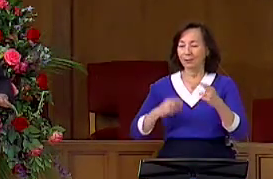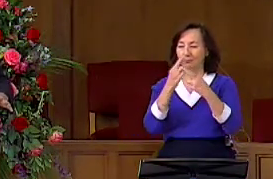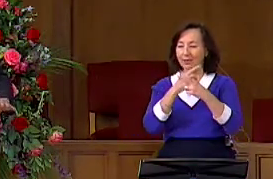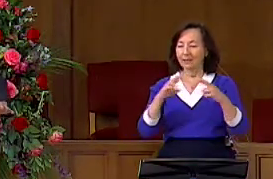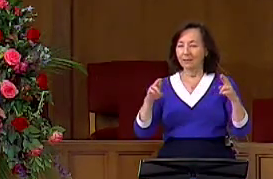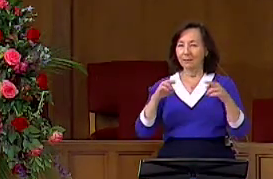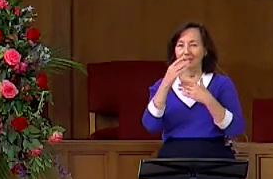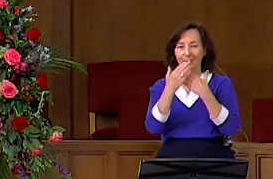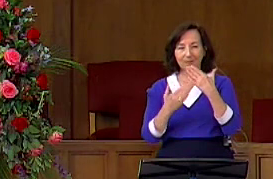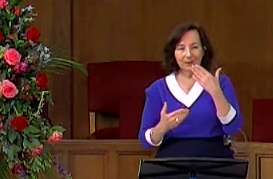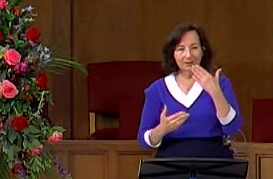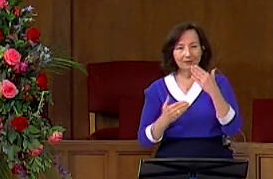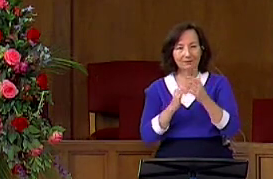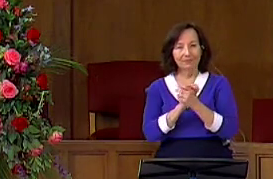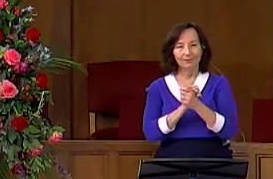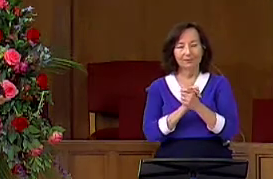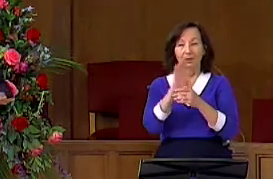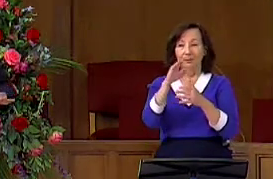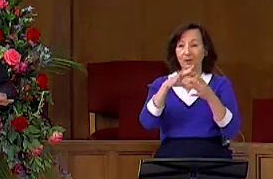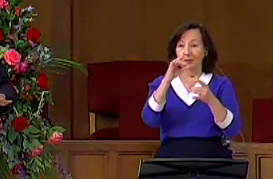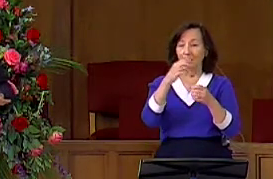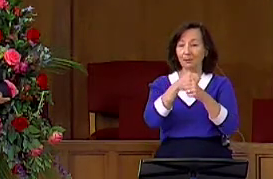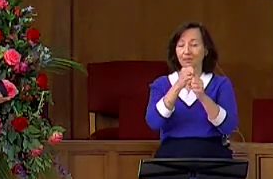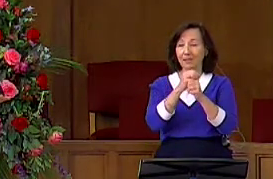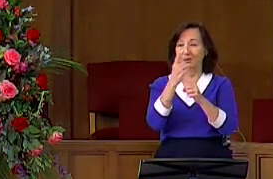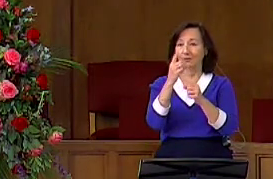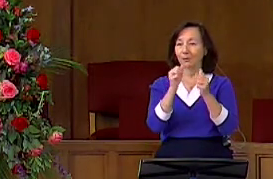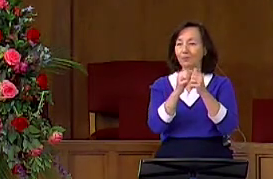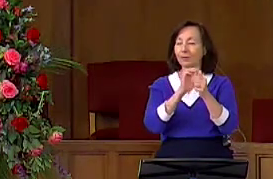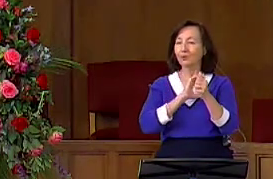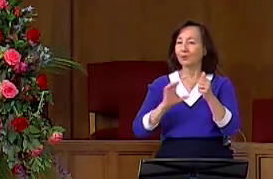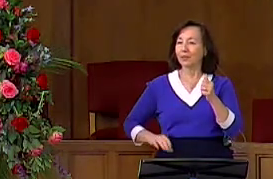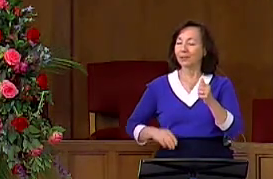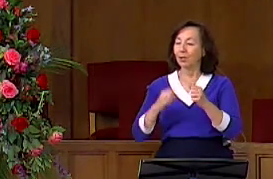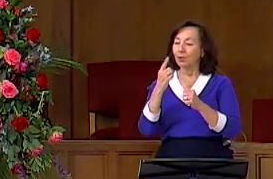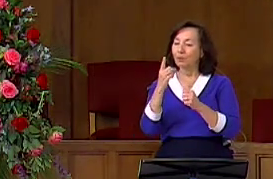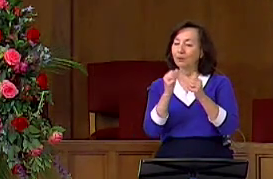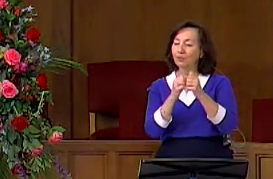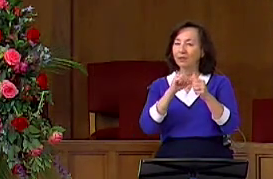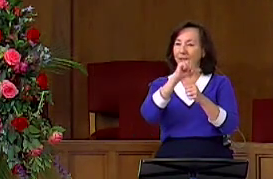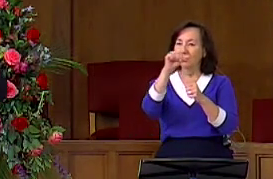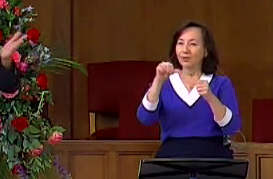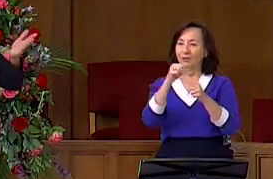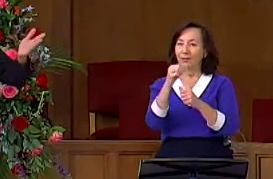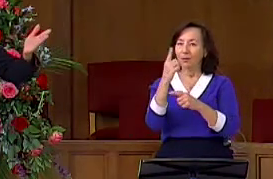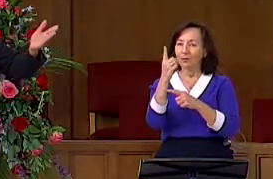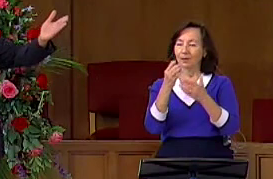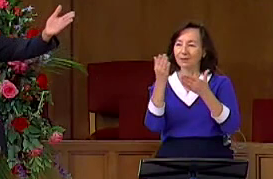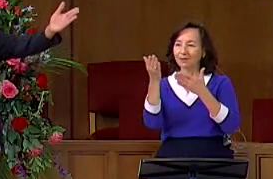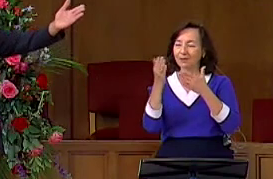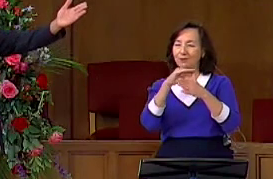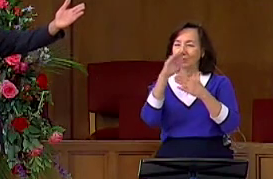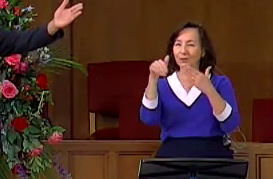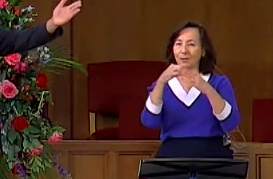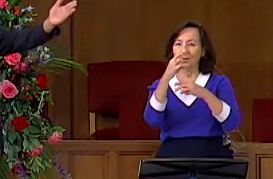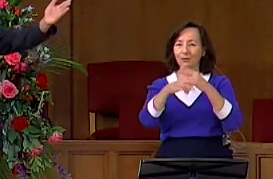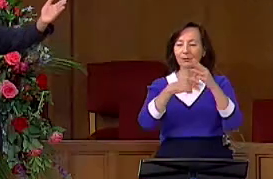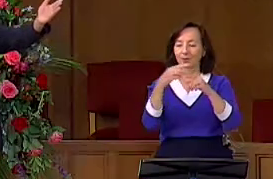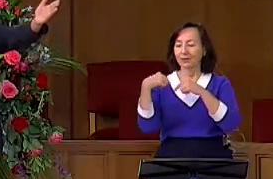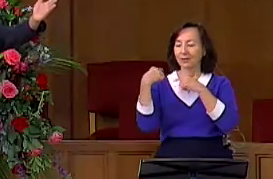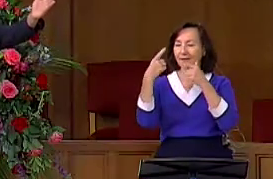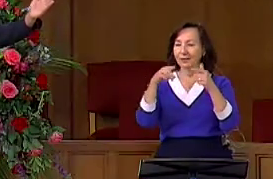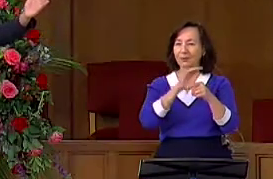blood. By your Spirit, make us one with Christ, one with each other, and one in ministry to all the world, until